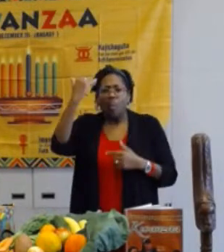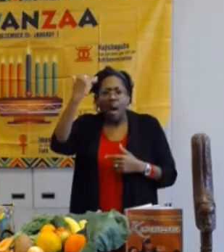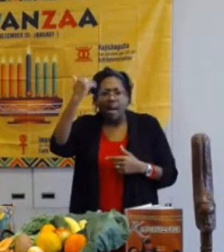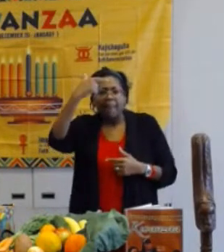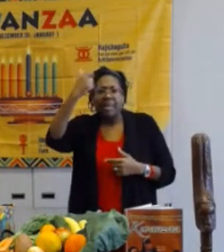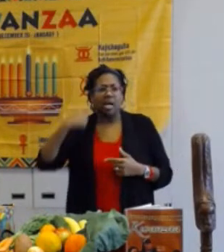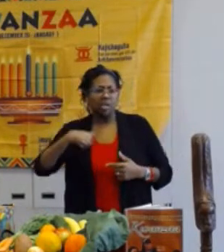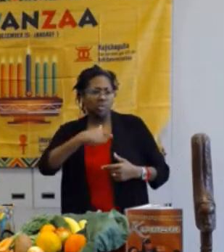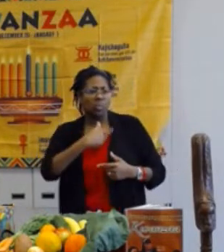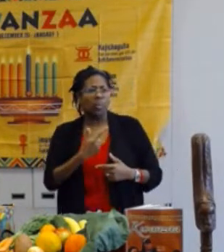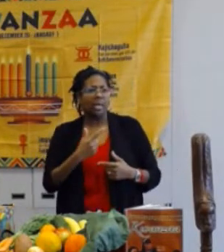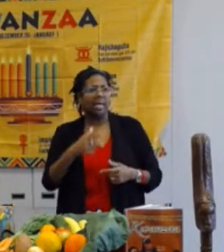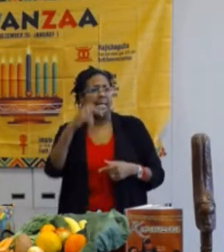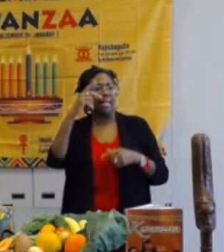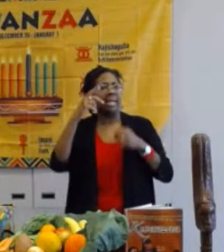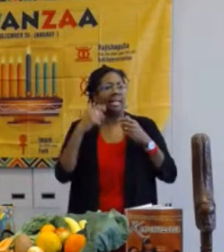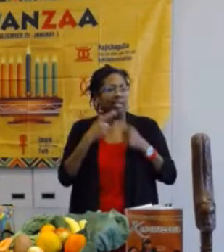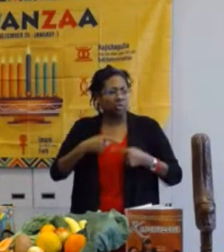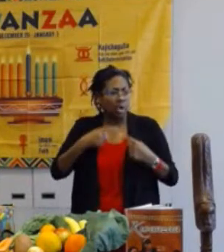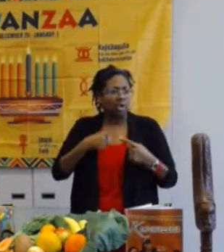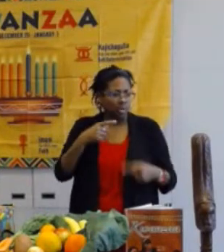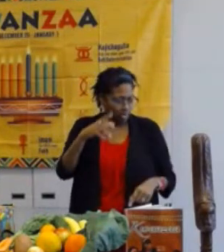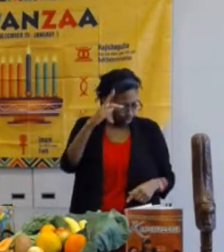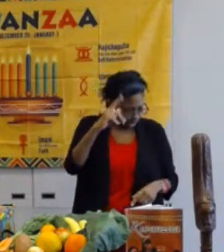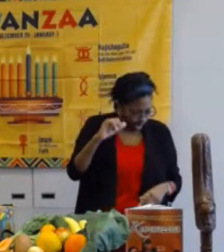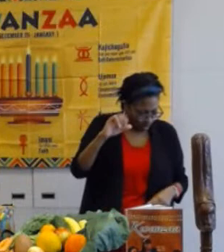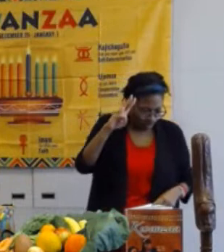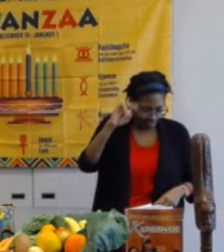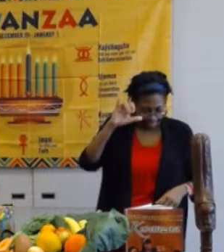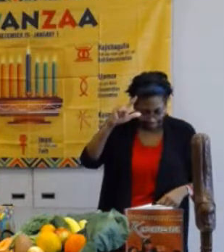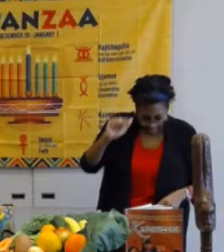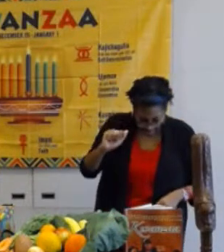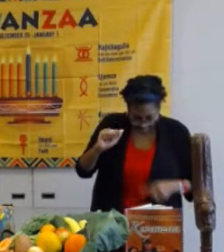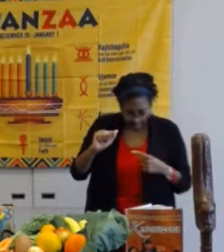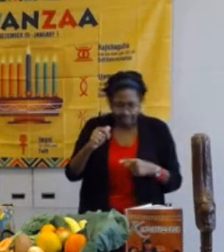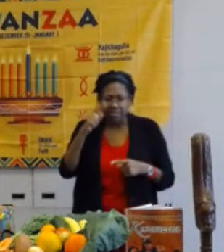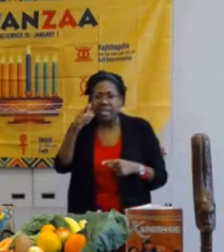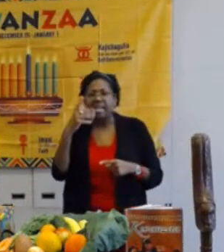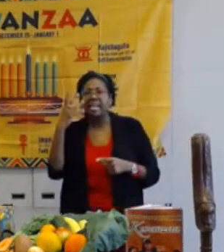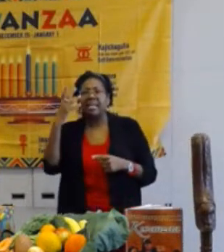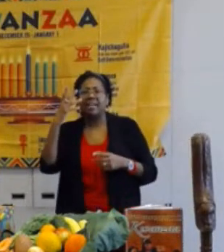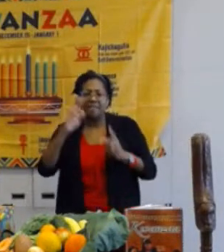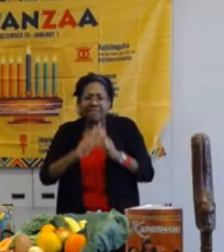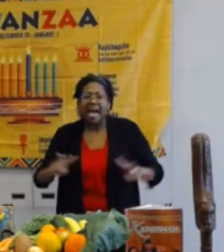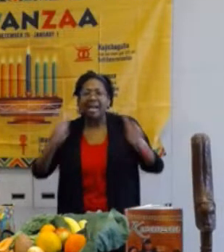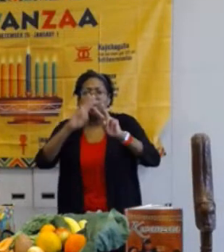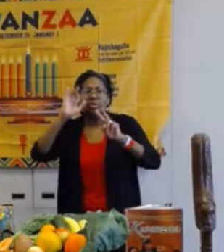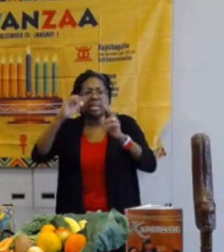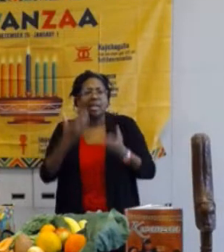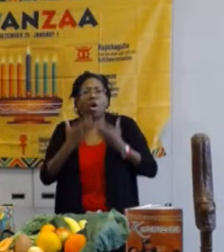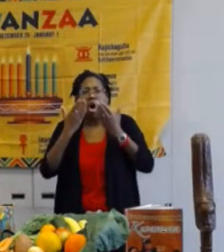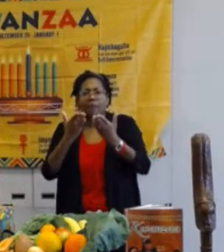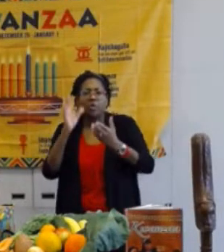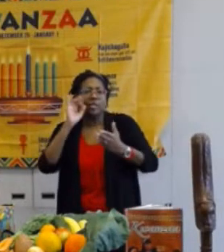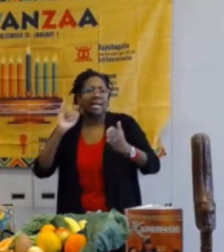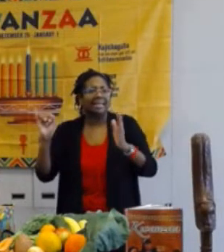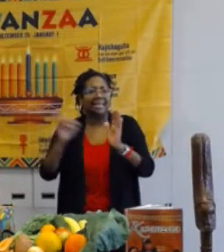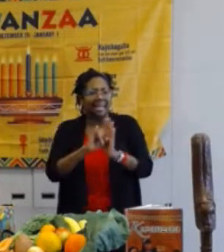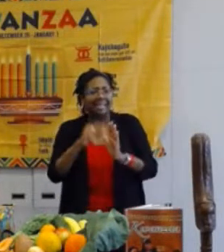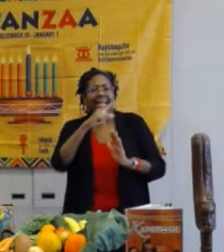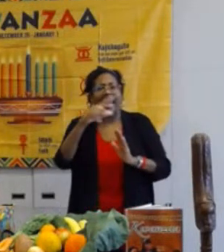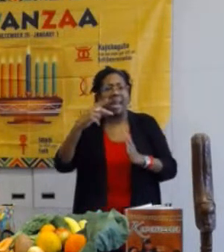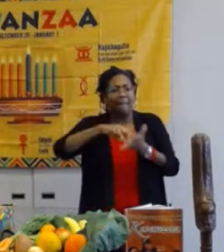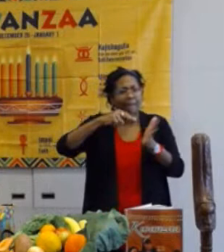For Kawaida and the Nguzu Saba, the new system of views and values which gives identity, purpose,